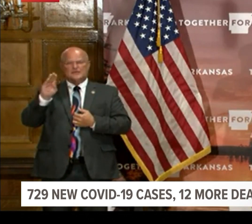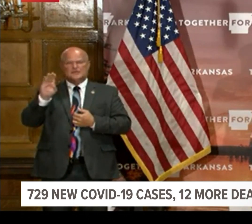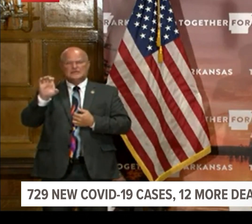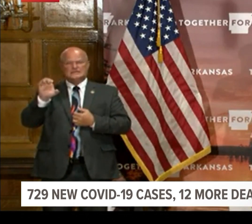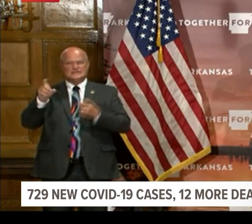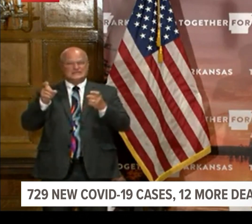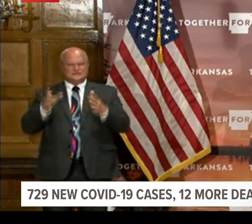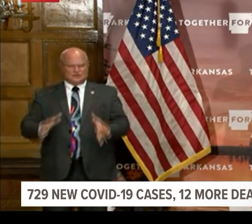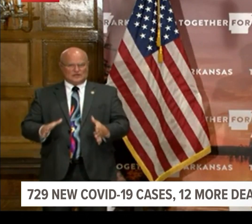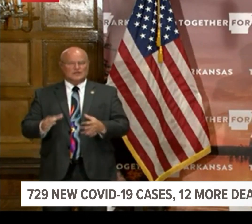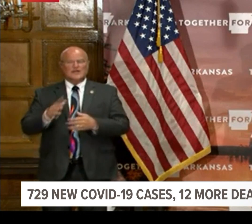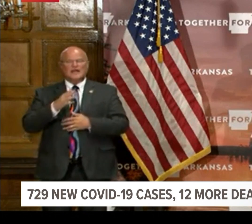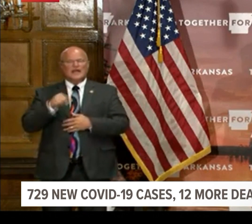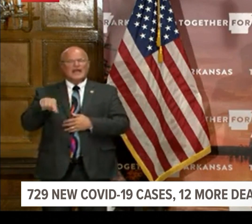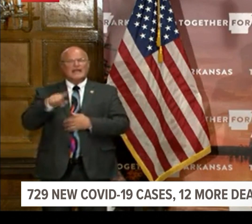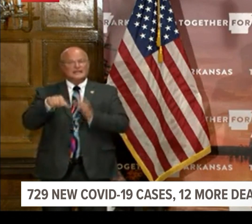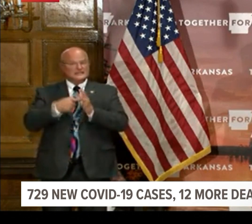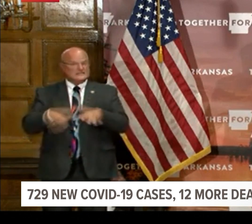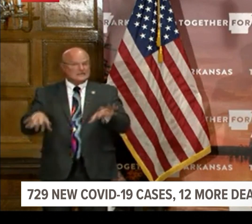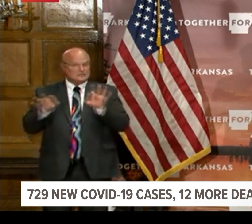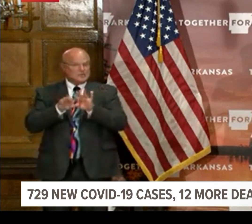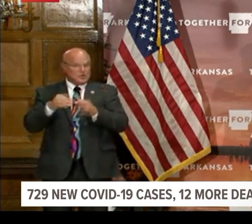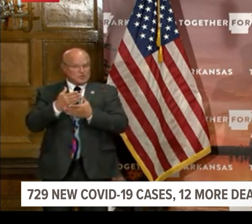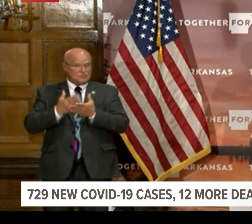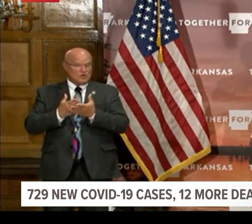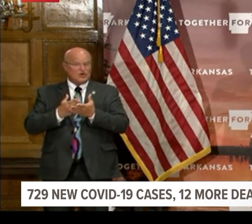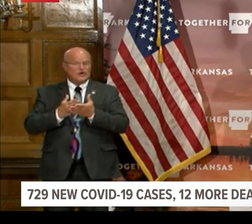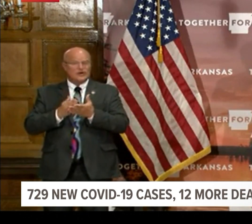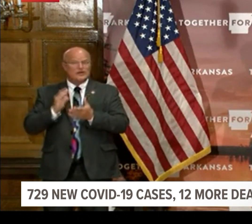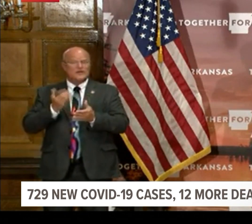and this is an important part